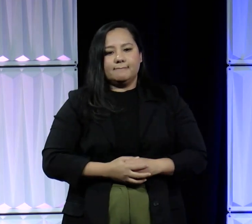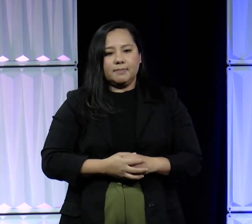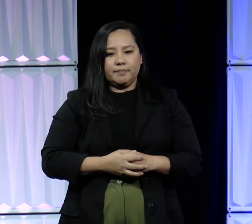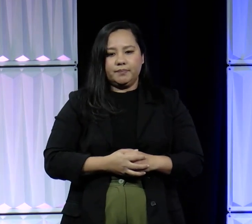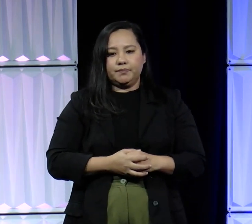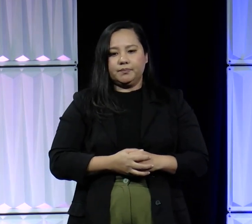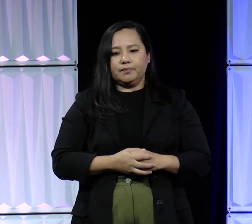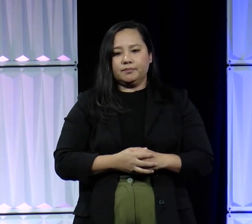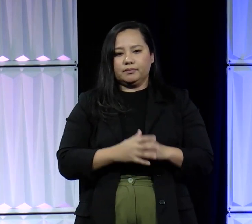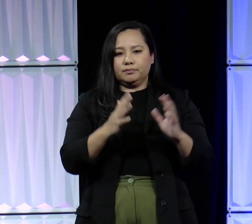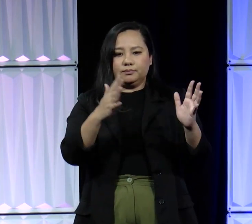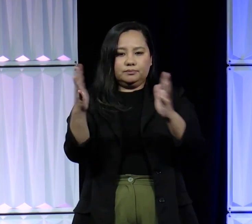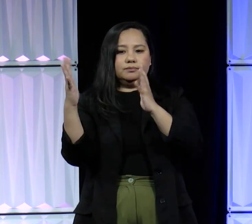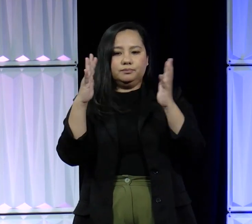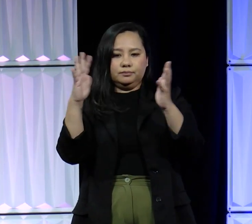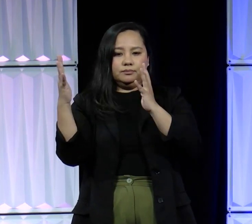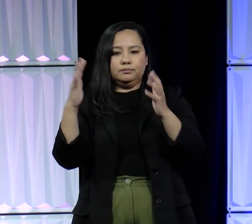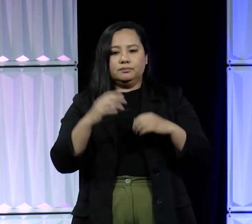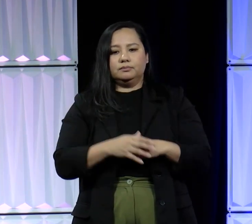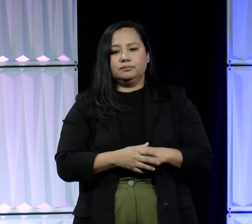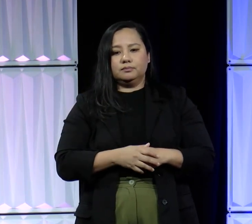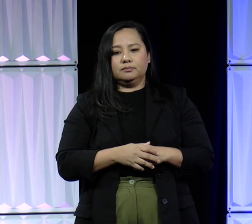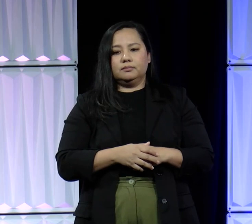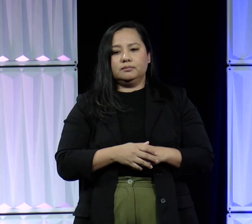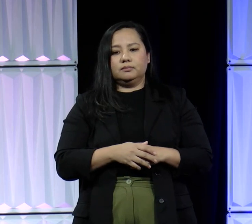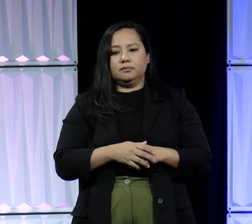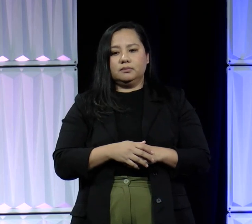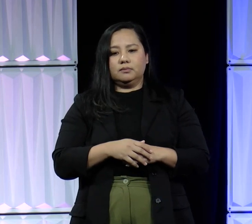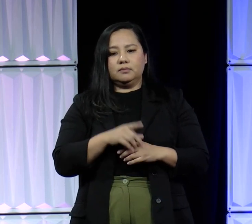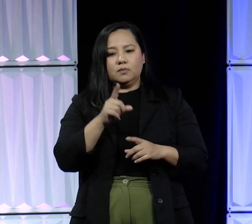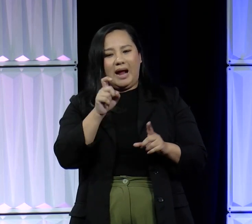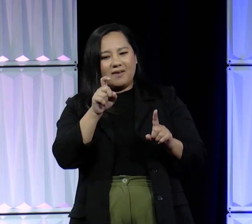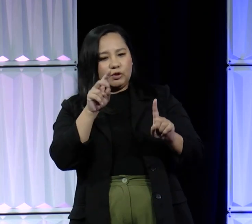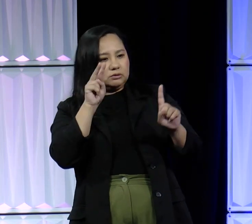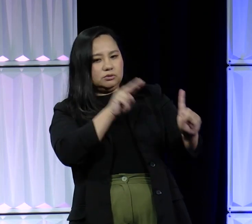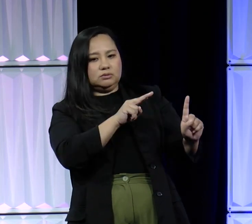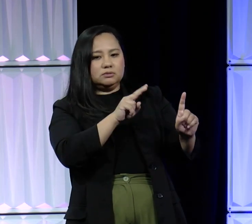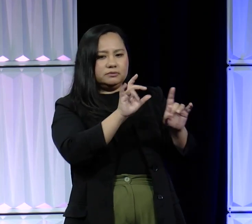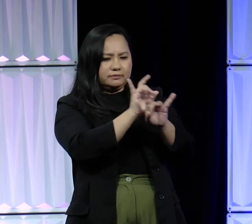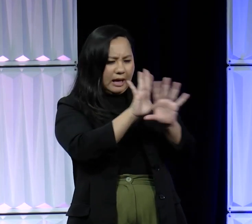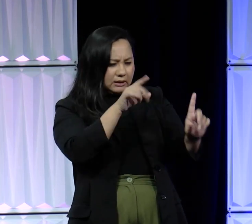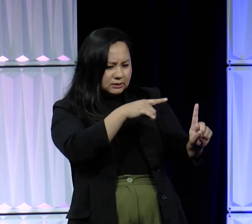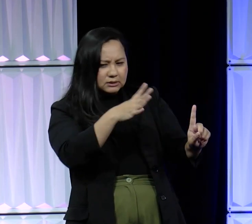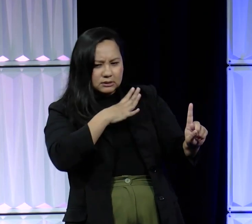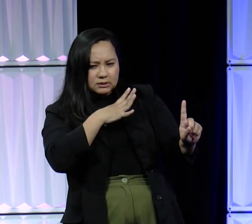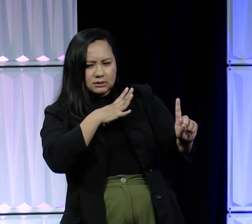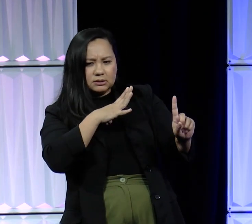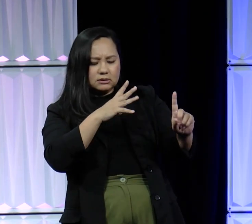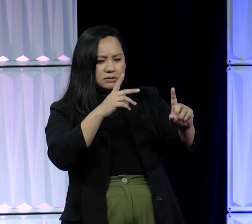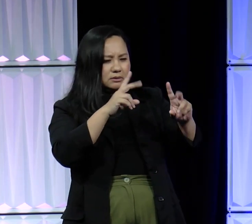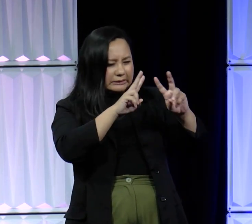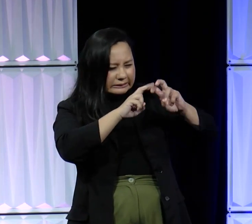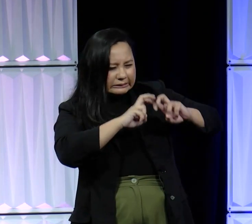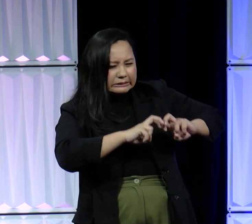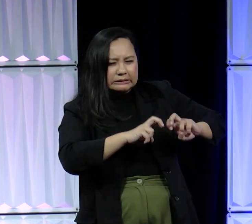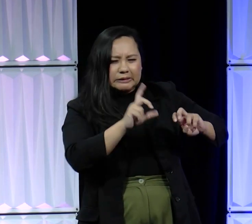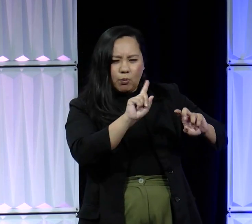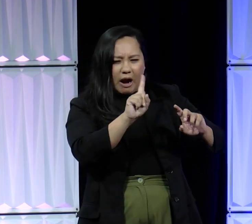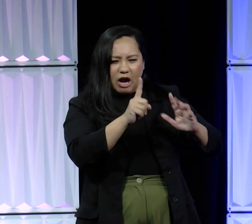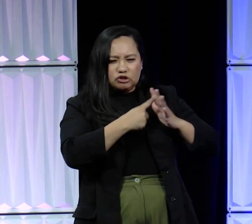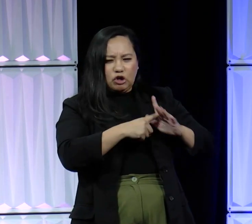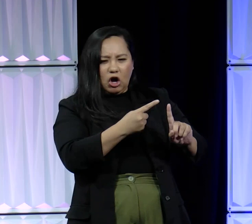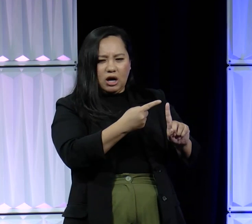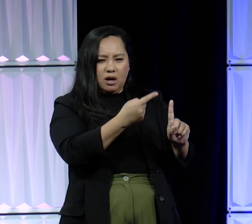It addresses the roots of violence and uproots oppression to create a just society. It's a framework that prioritizes